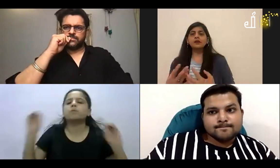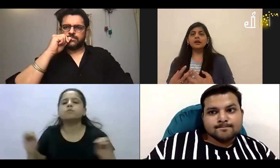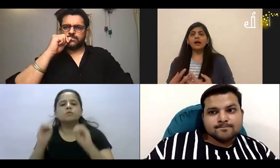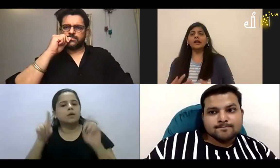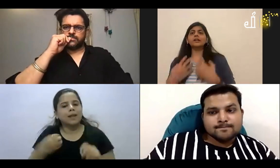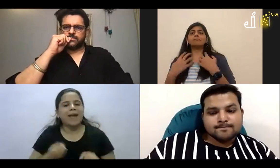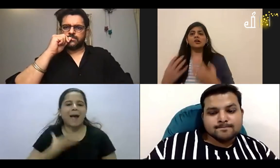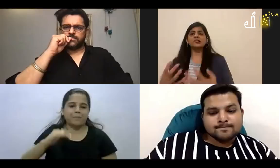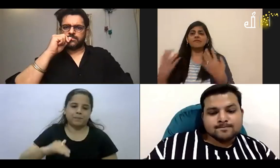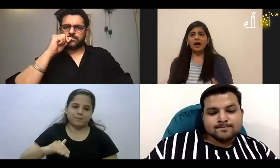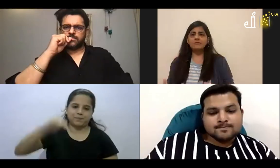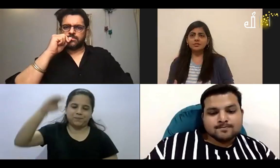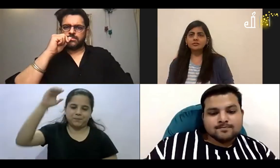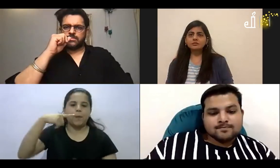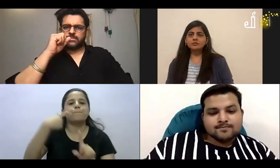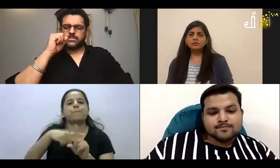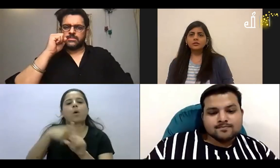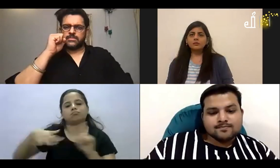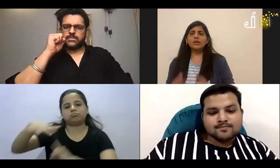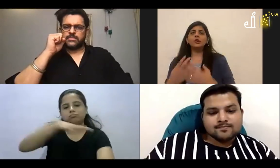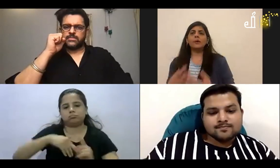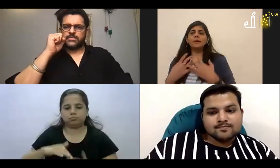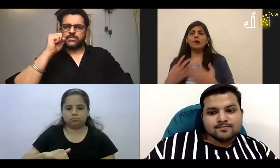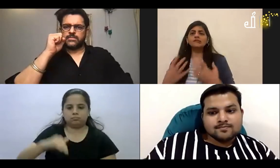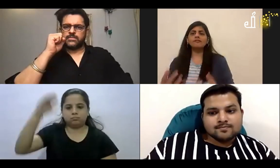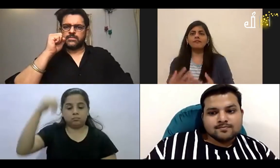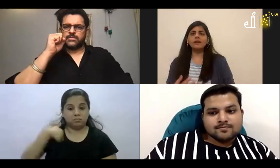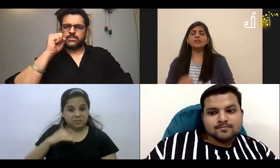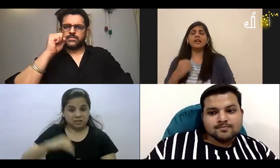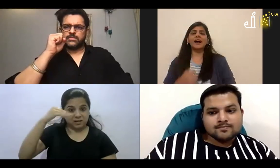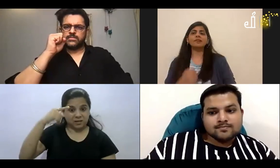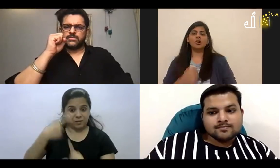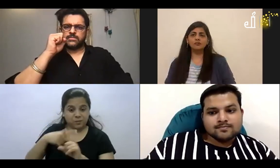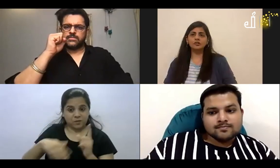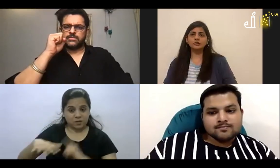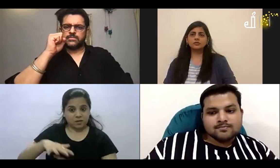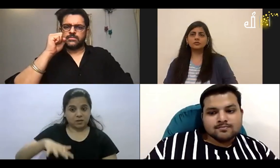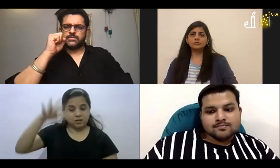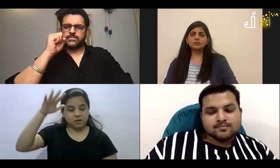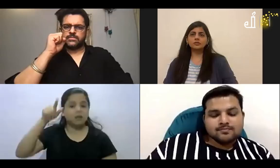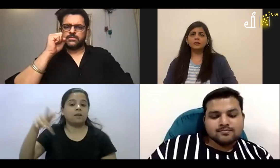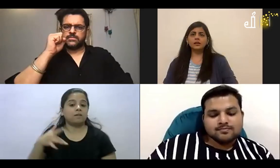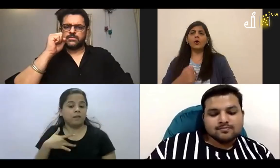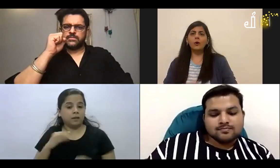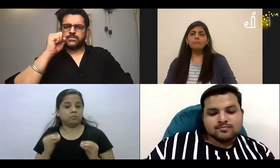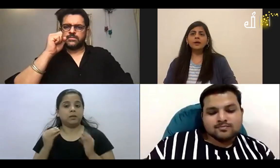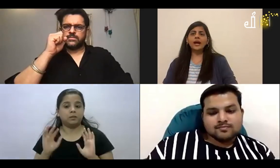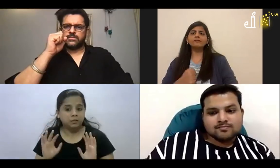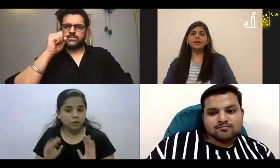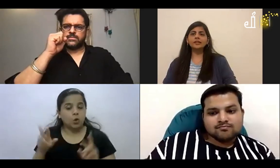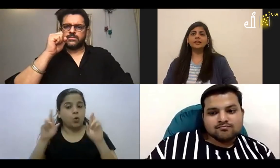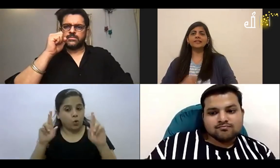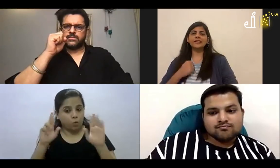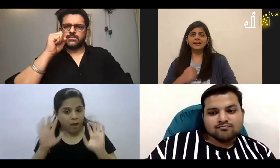happy and in a positive environment. When they grow up in a positive environment, they have the confidence, hope,